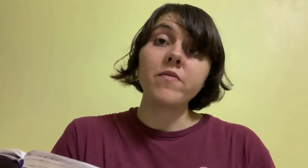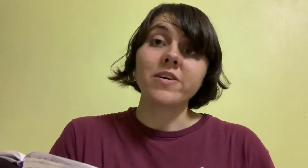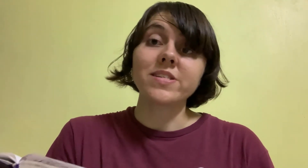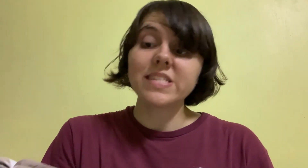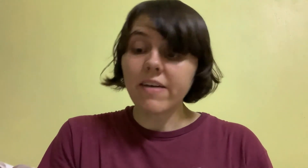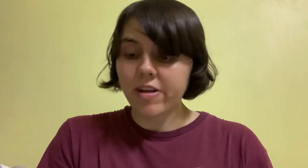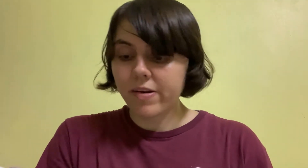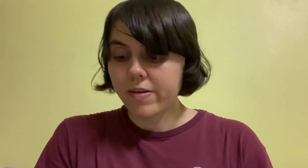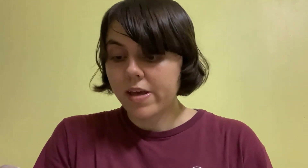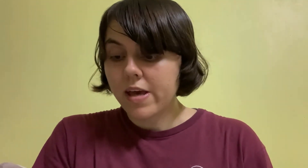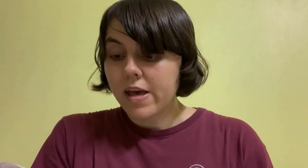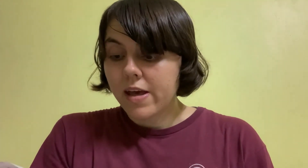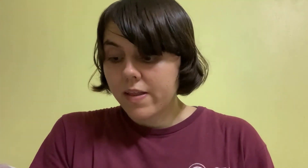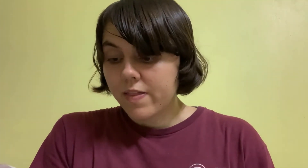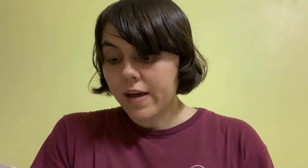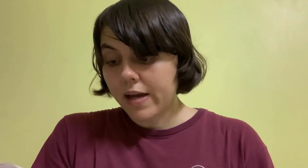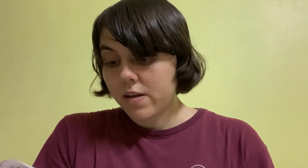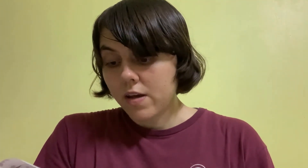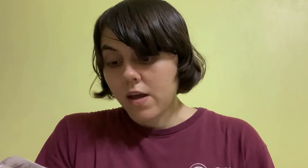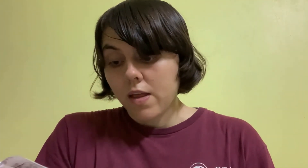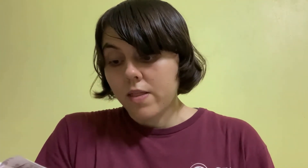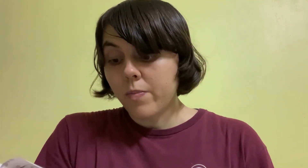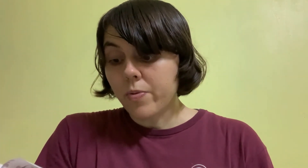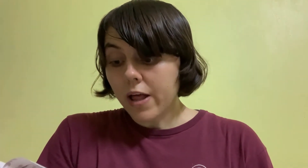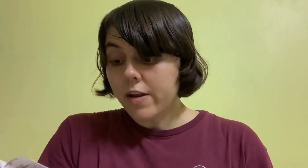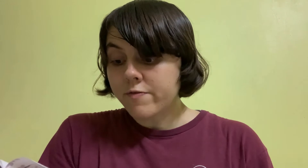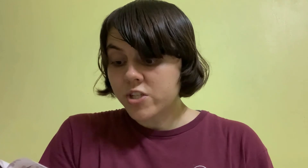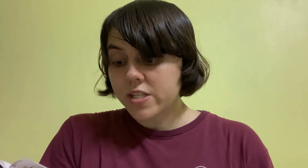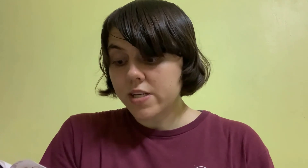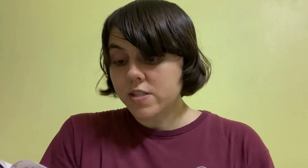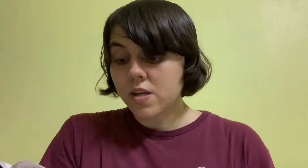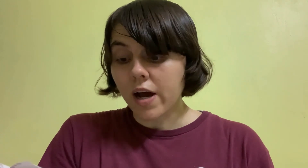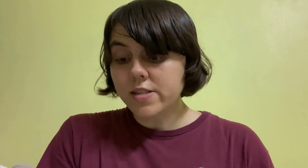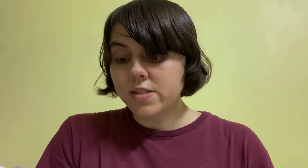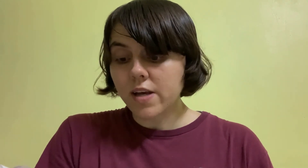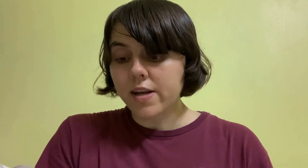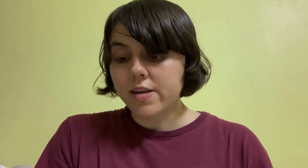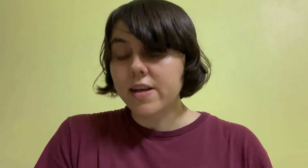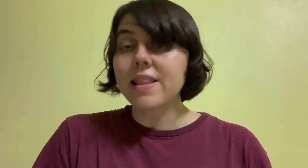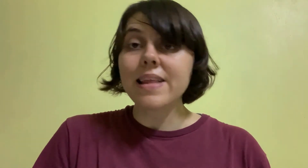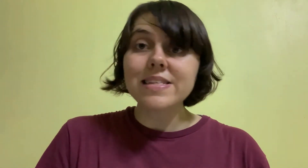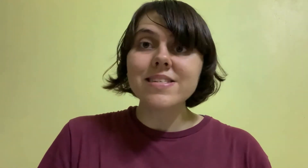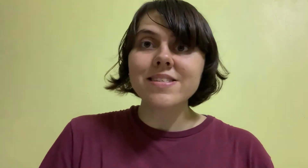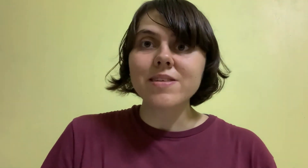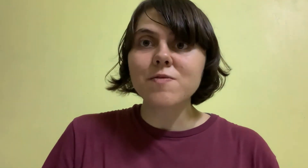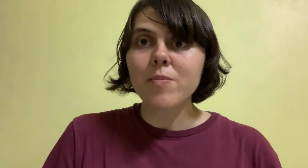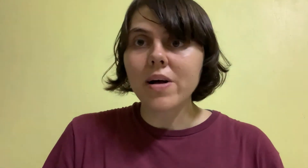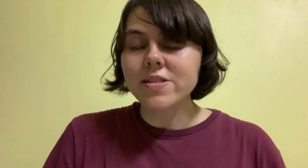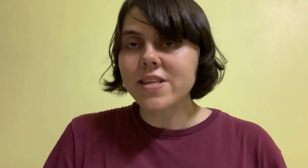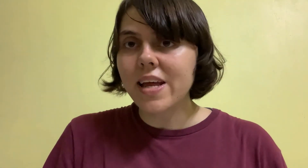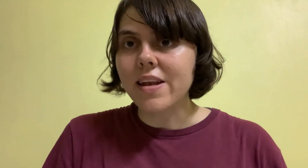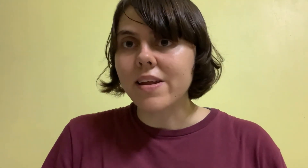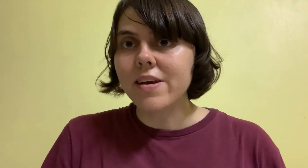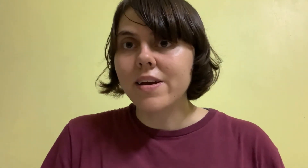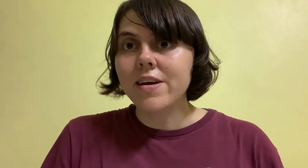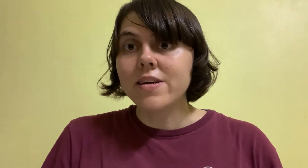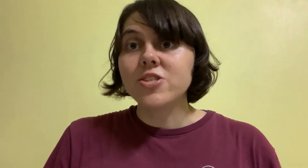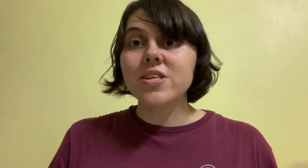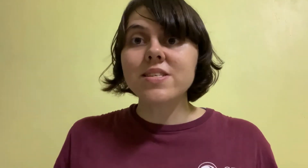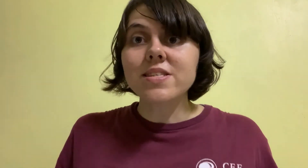verse 7 that the blood of Jesus, God's Son, cleanses us from all sin. Jesus gave